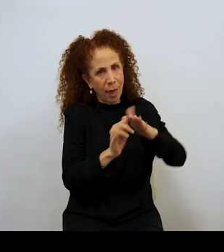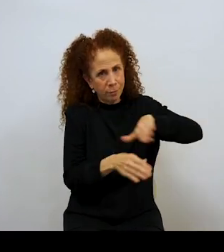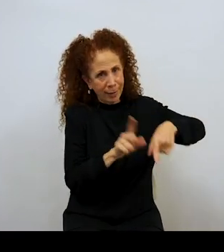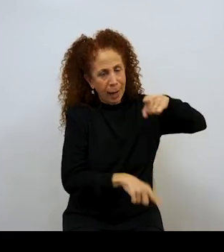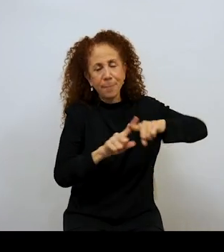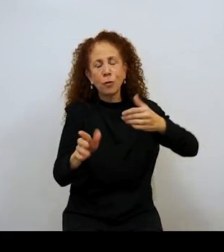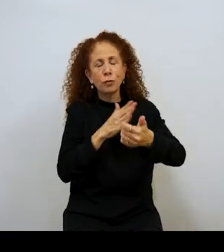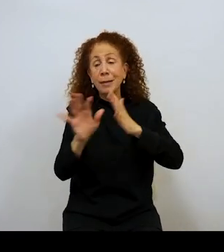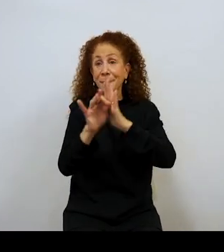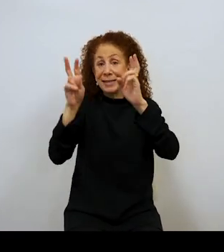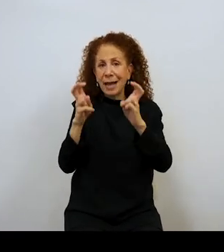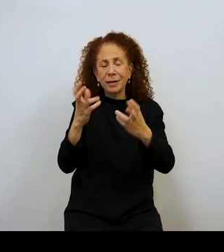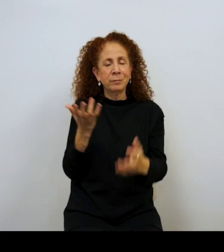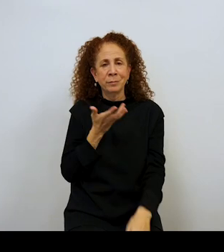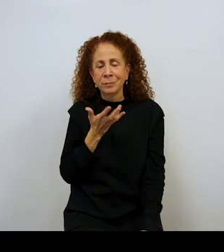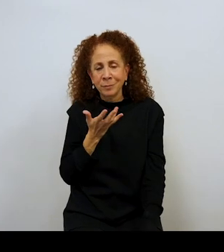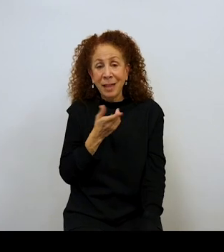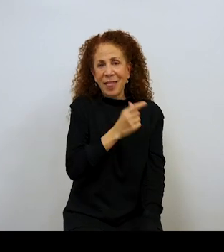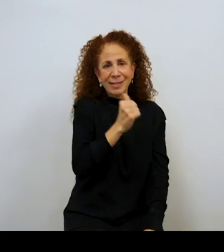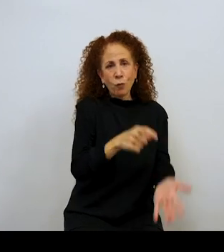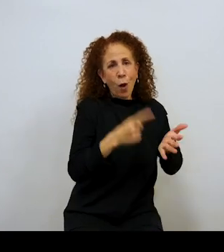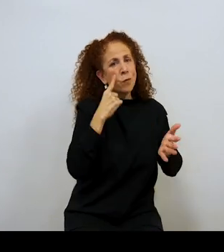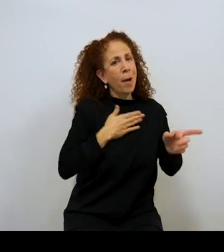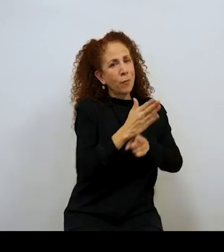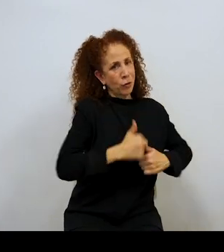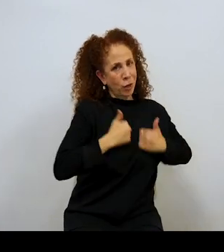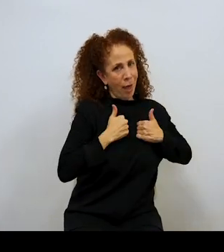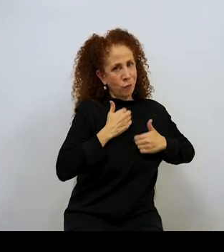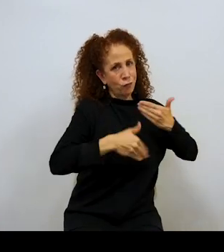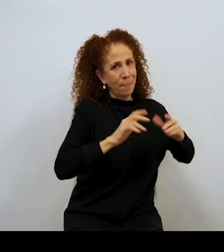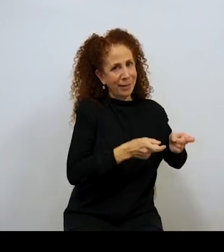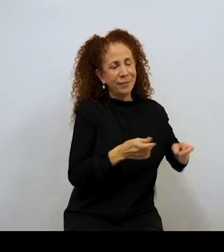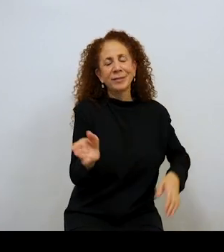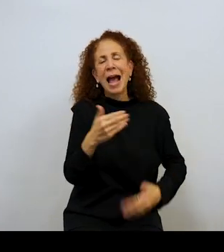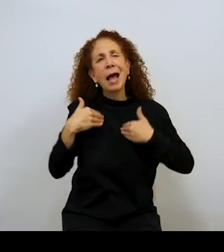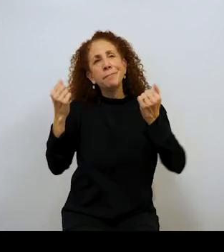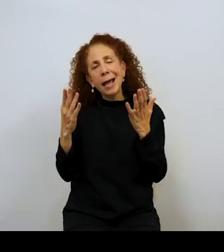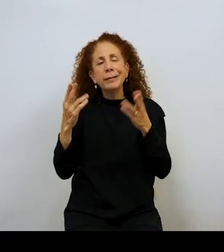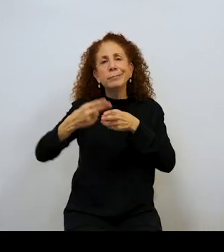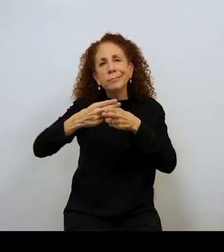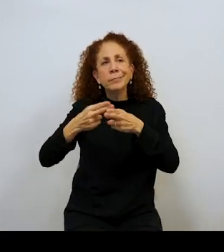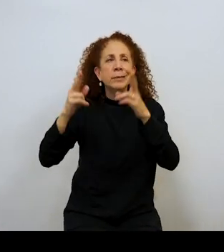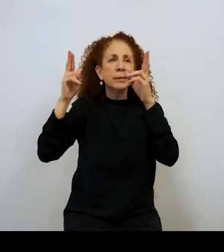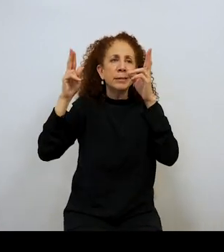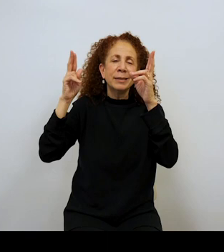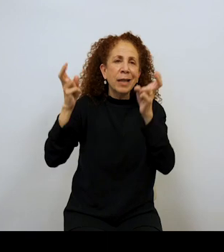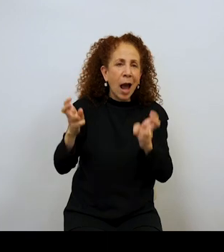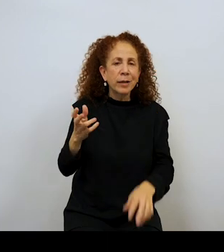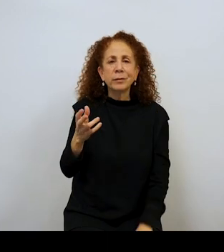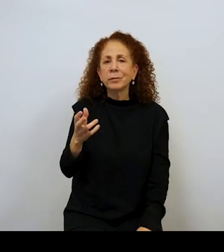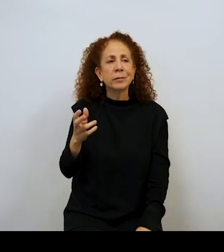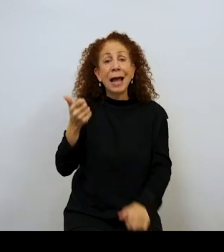But it's not really required in my professional life. So I have many working titles, or as I refer to them, not working titles.